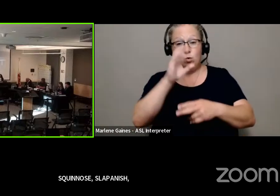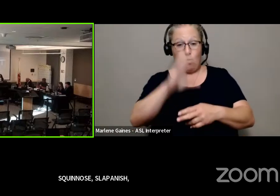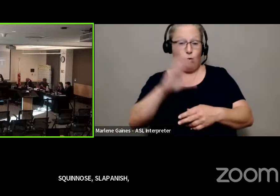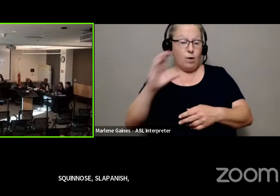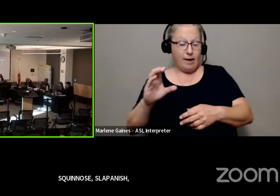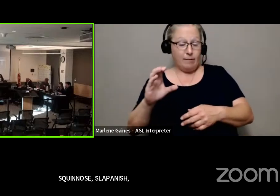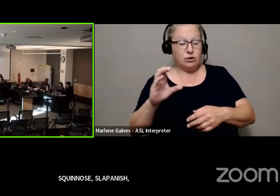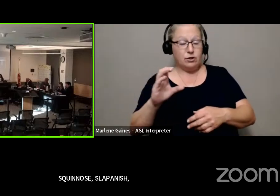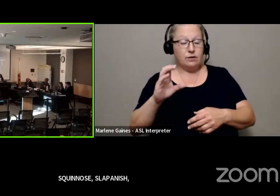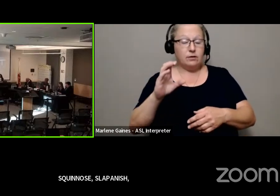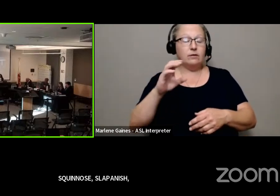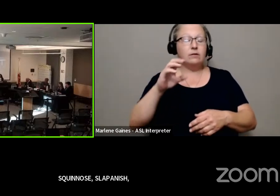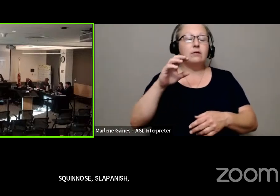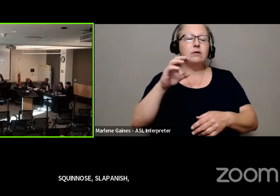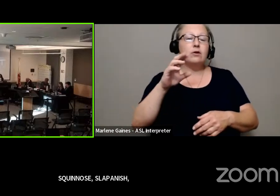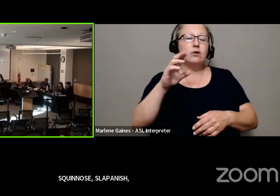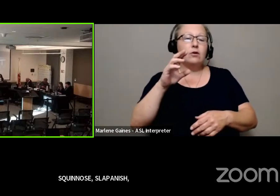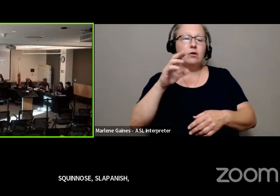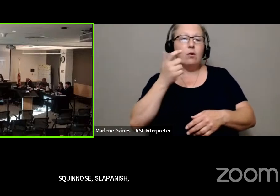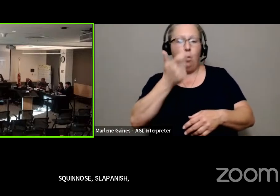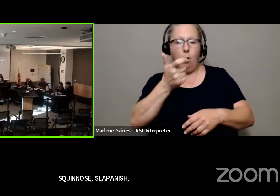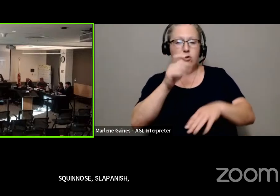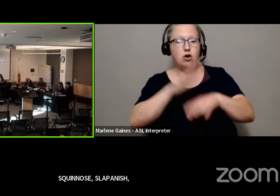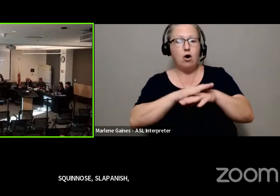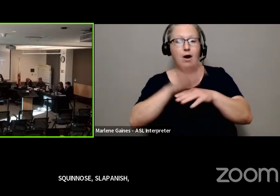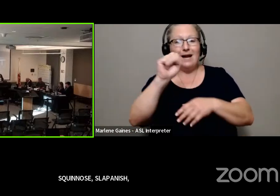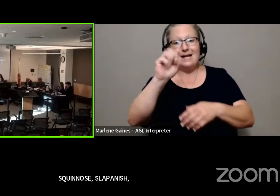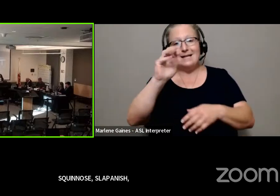of this meeting, please view the meeting on the